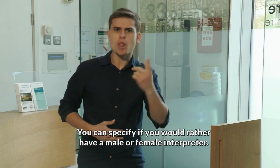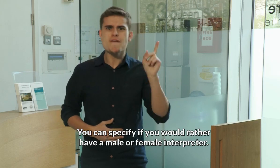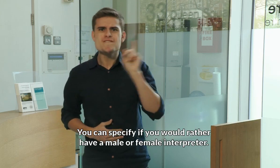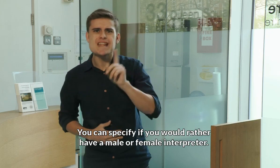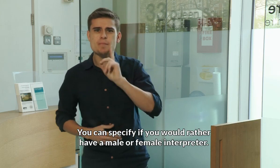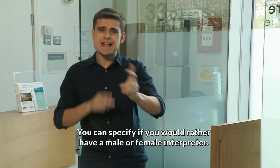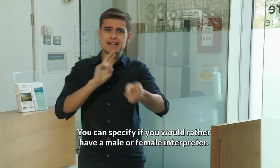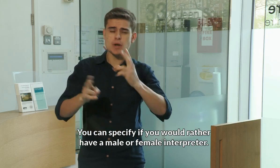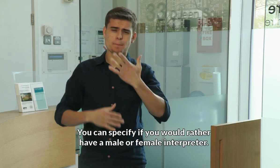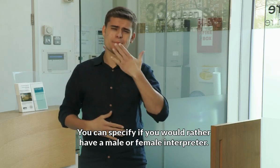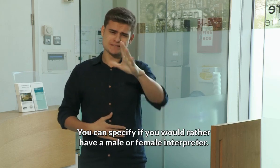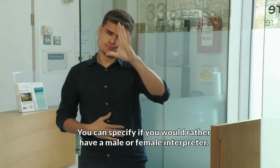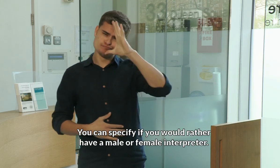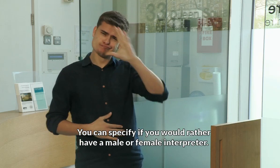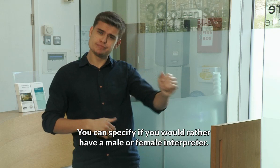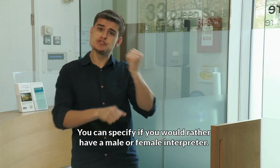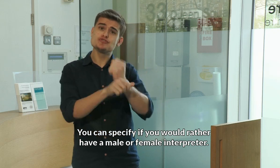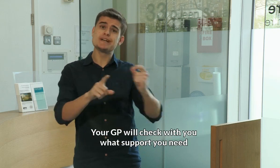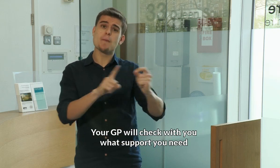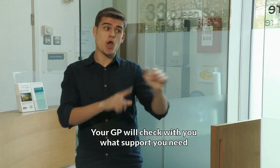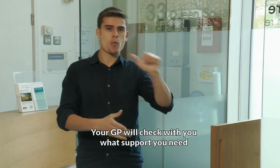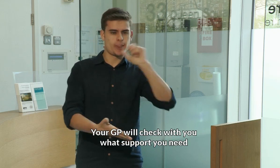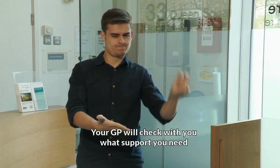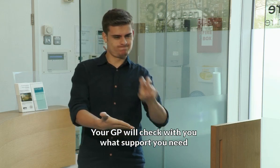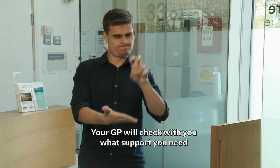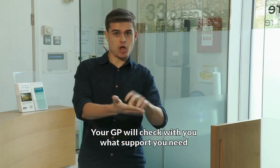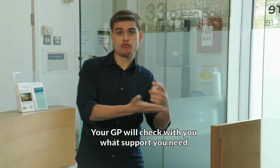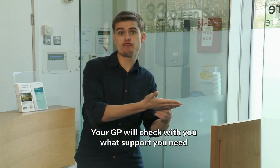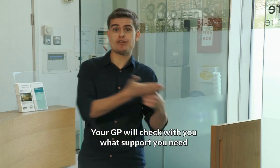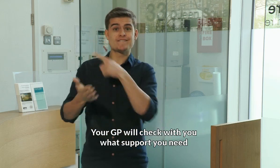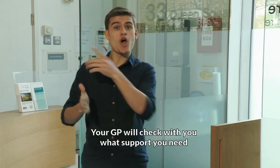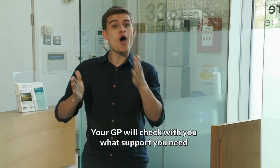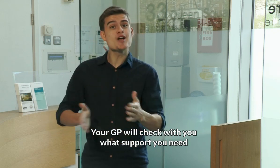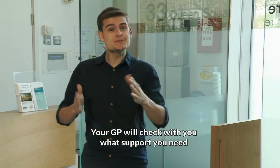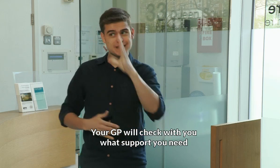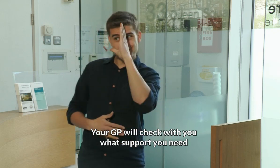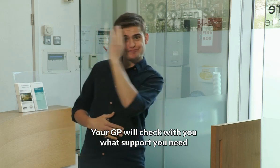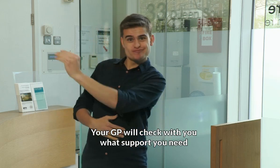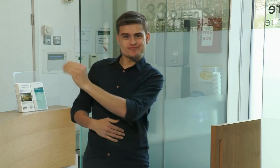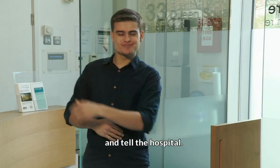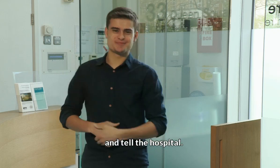rather have a male or female interpreter. Your GP will check with you what support you need and tell the